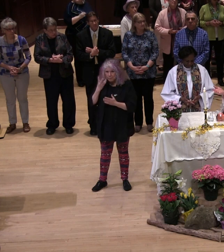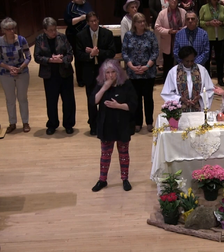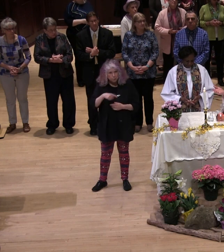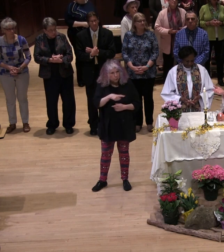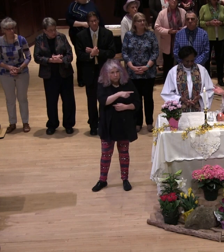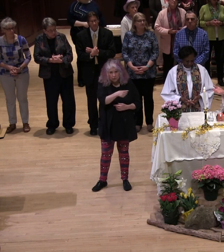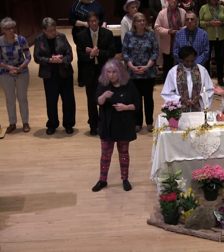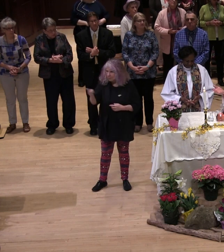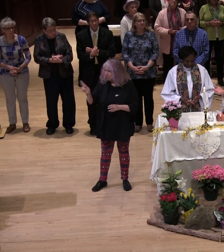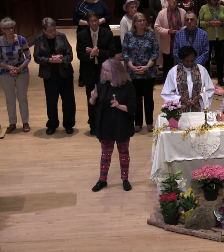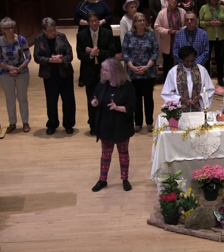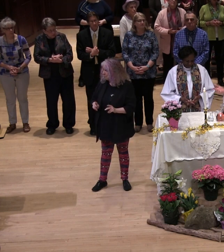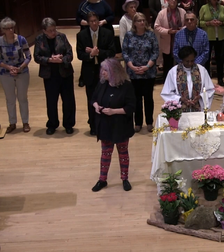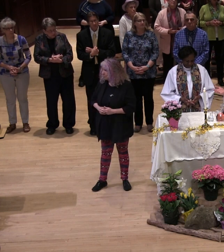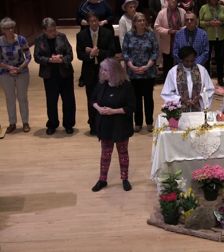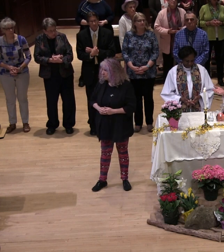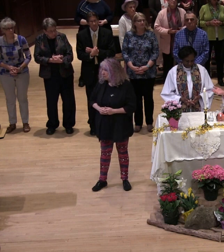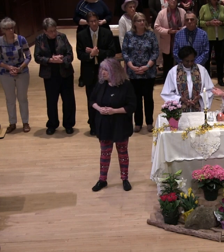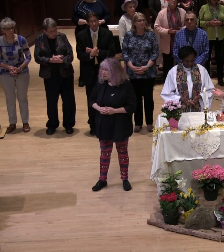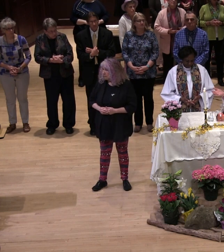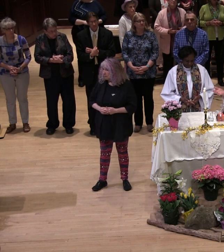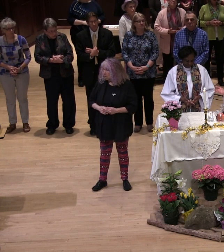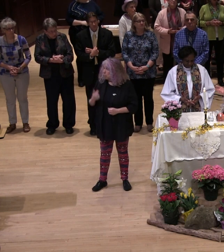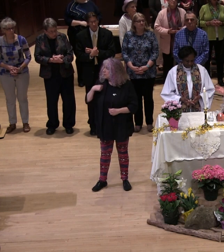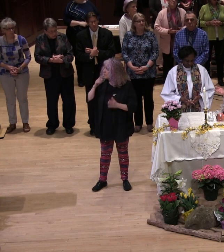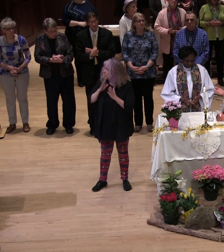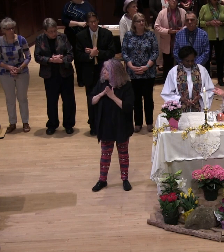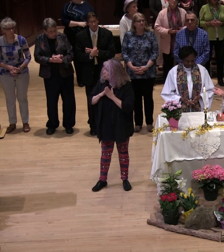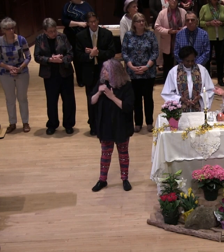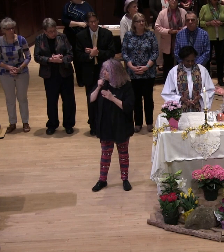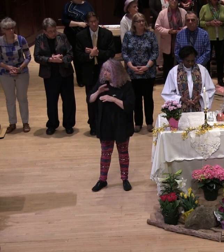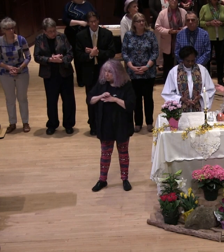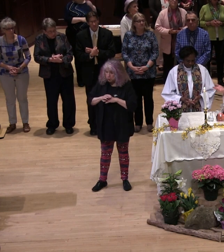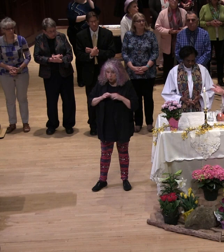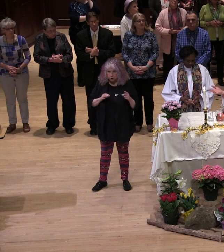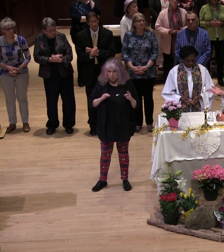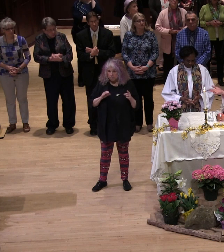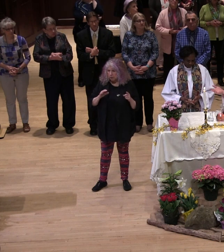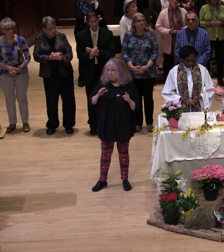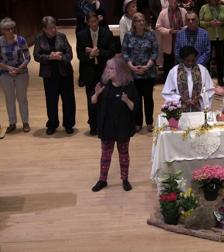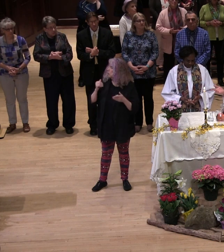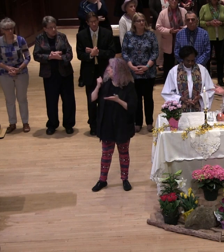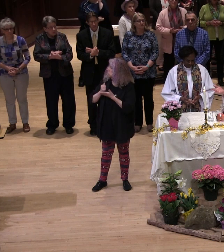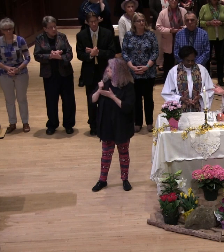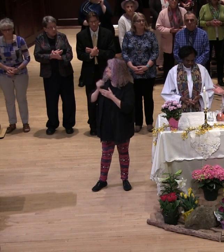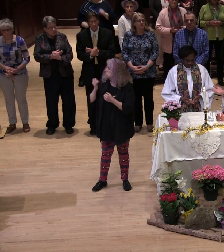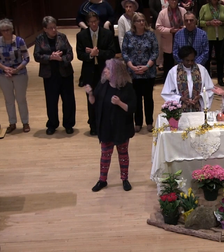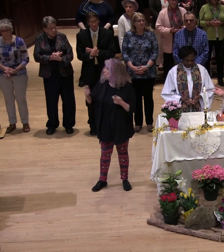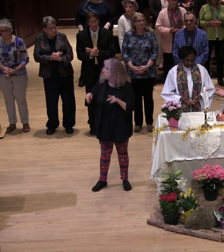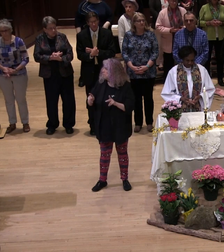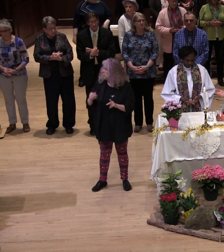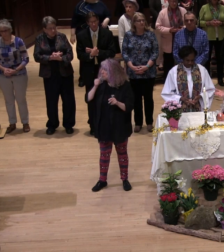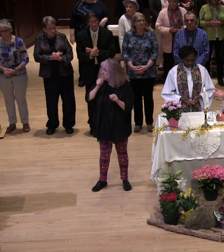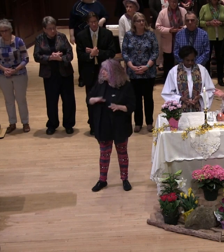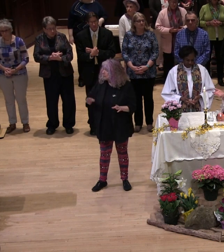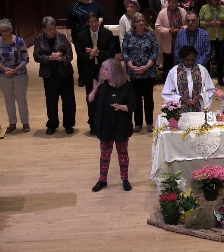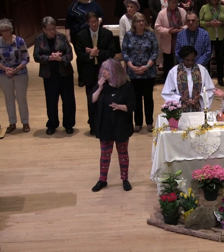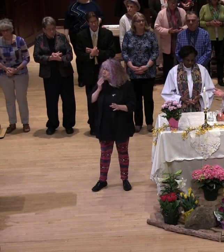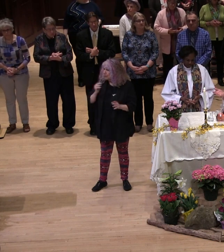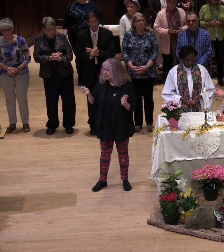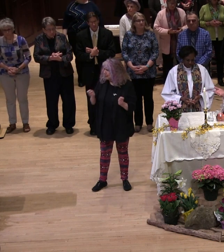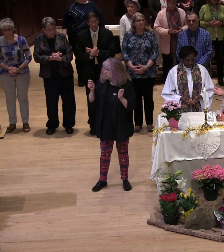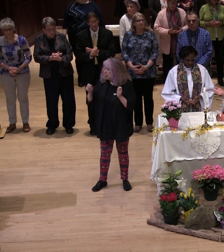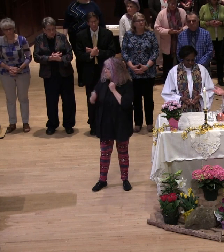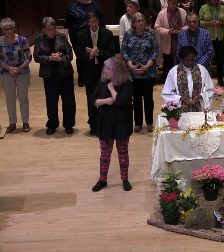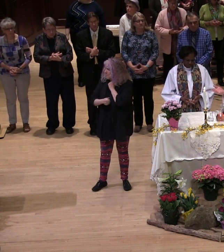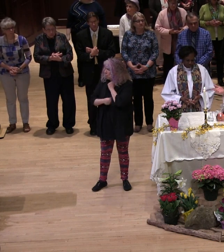people. We say a prayer for our churches. Help us to be beacons of hope for people. And bless the Jews who are